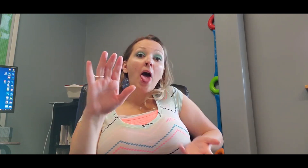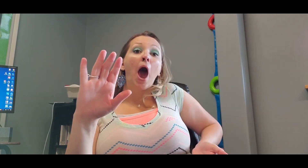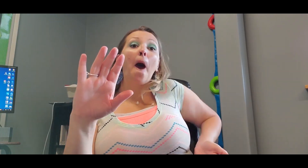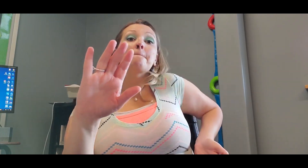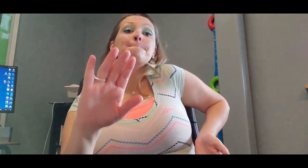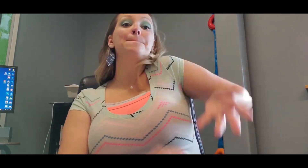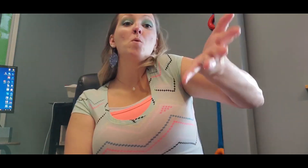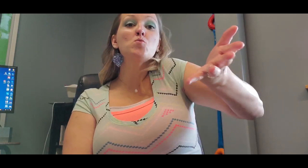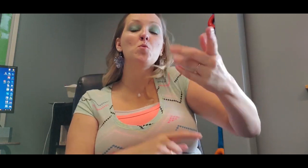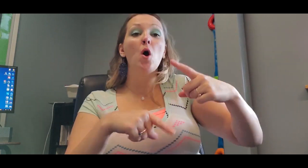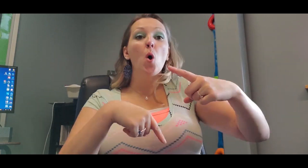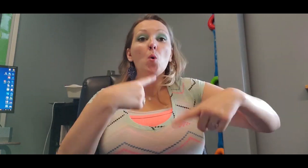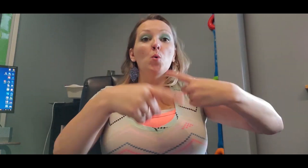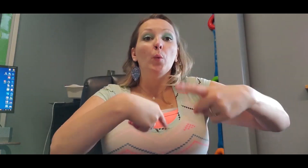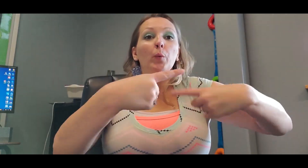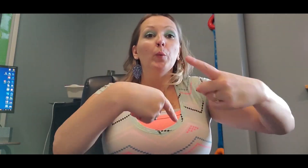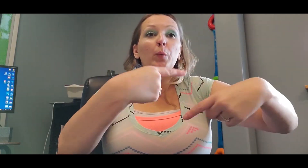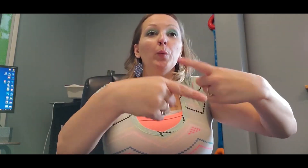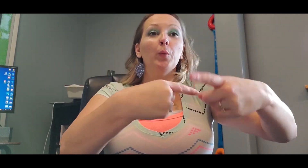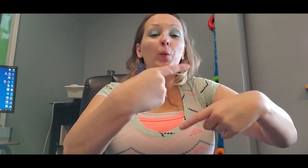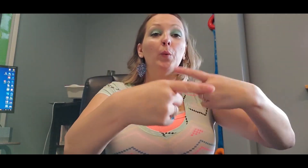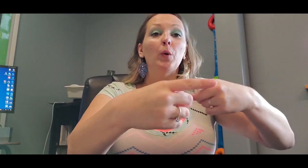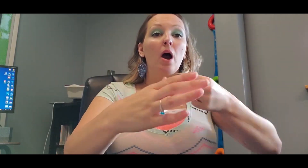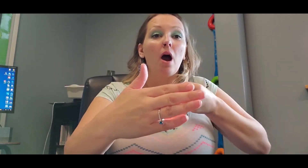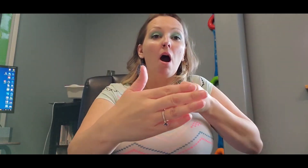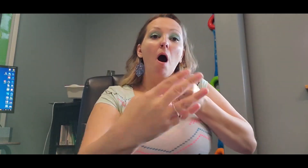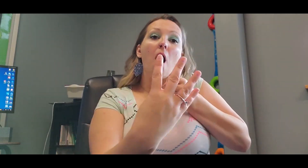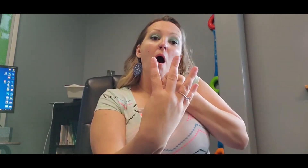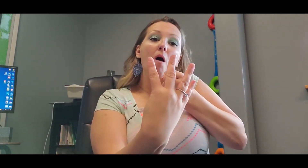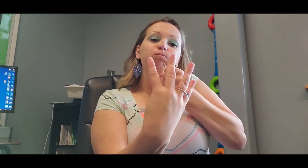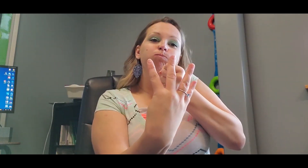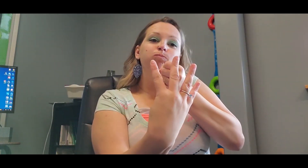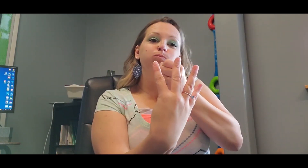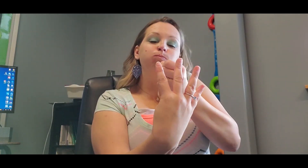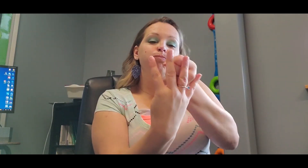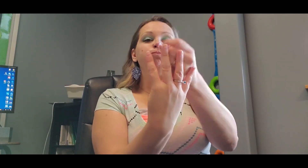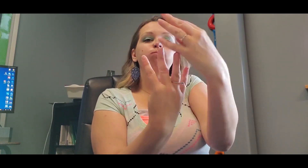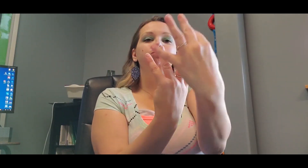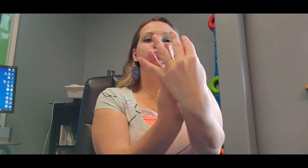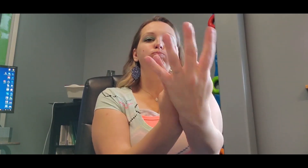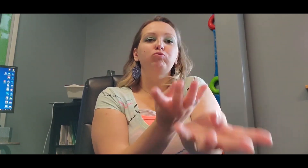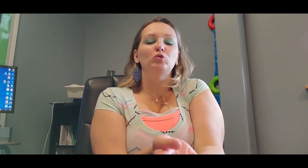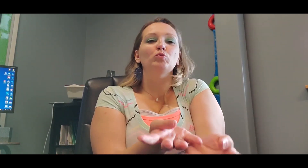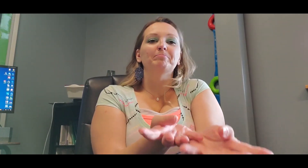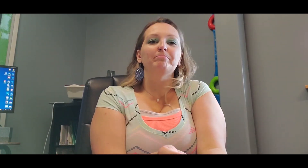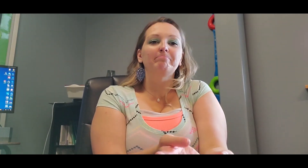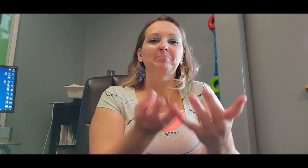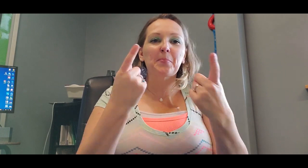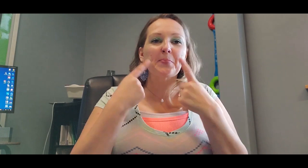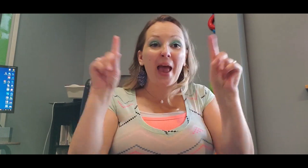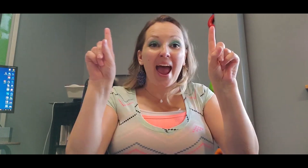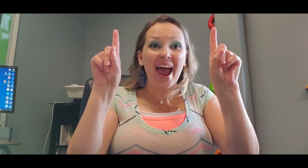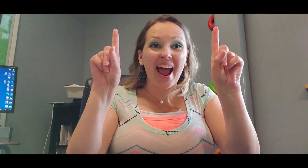As he rolls the bowling ball, it rolls quickly down the lane and hits all the pins and they all fall down.